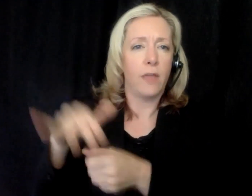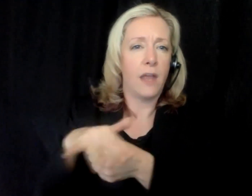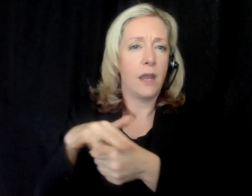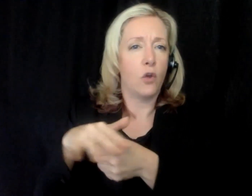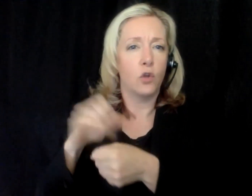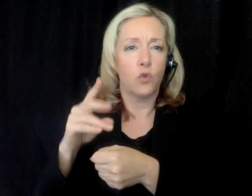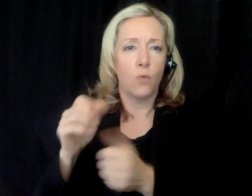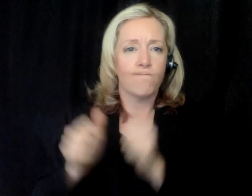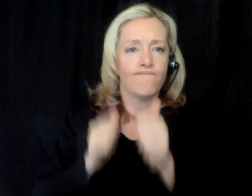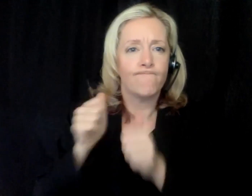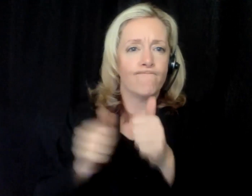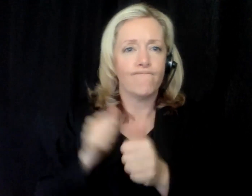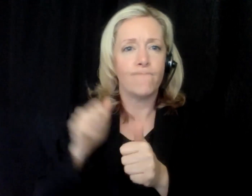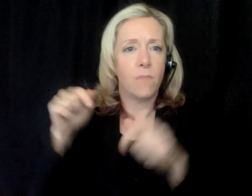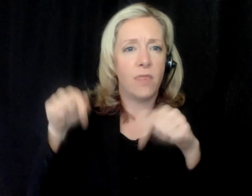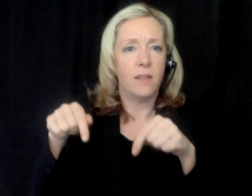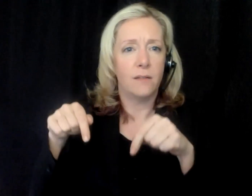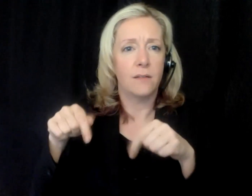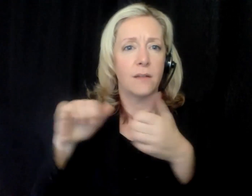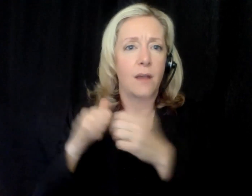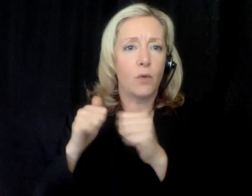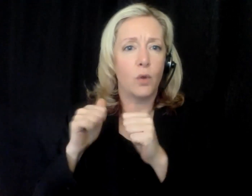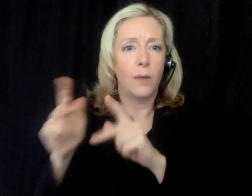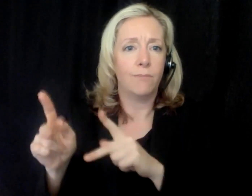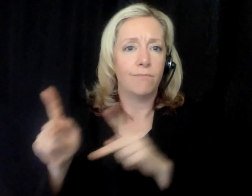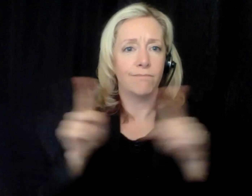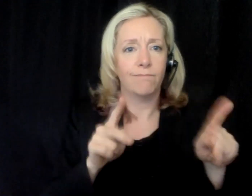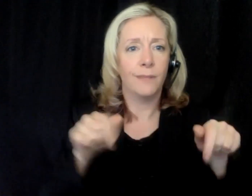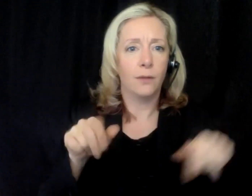progressive in this? And how can we replicate that here?